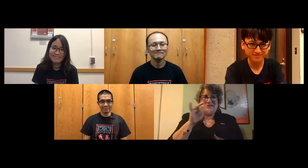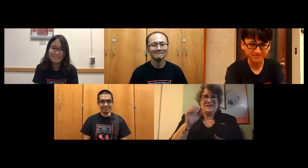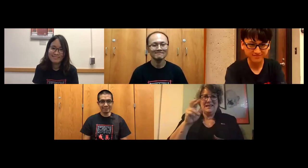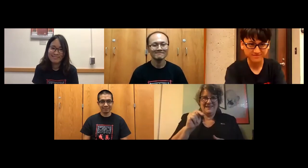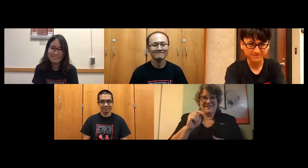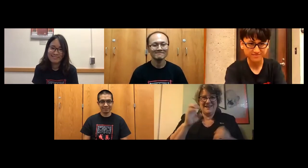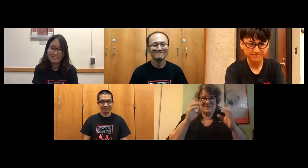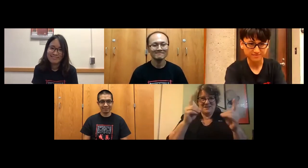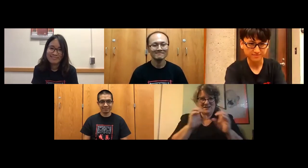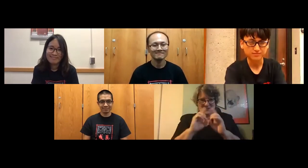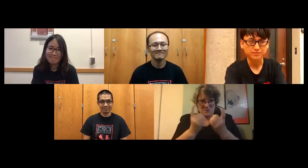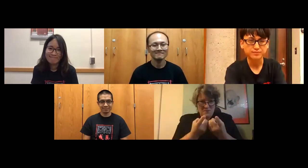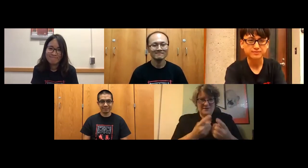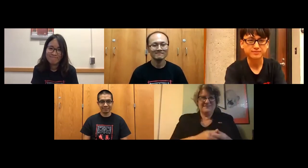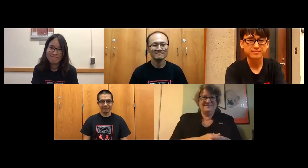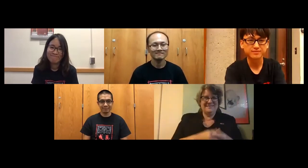of your collaboration and work.